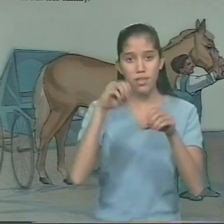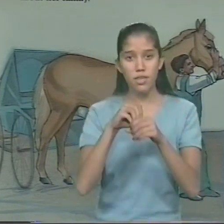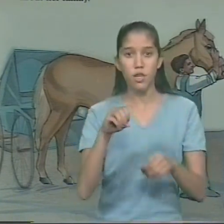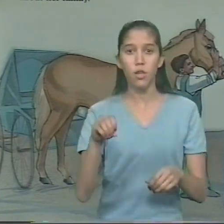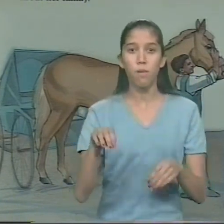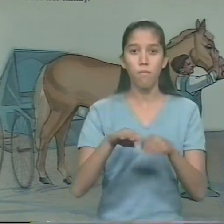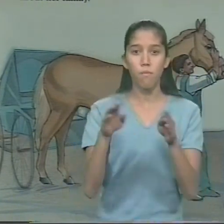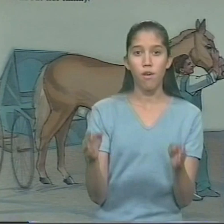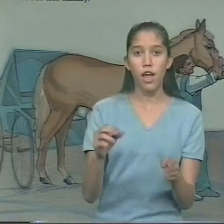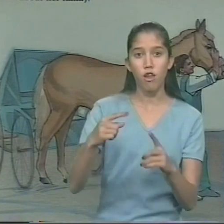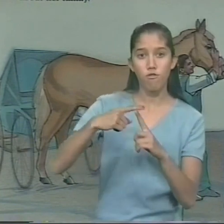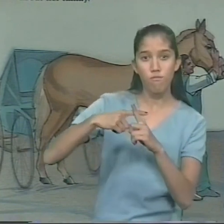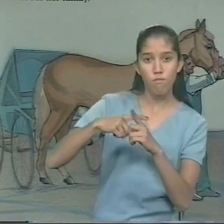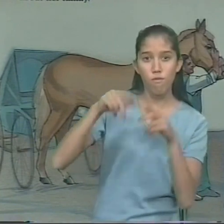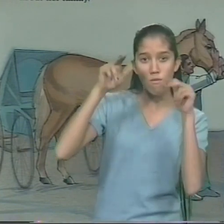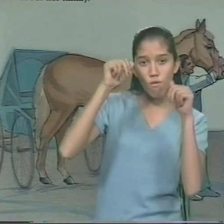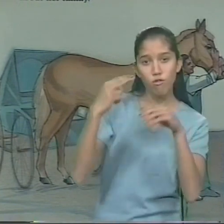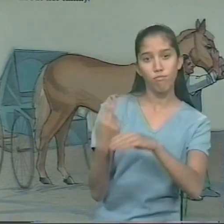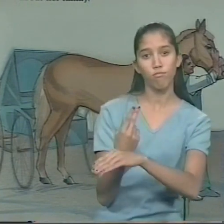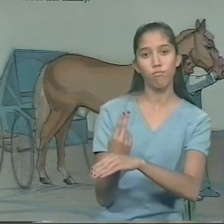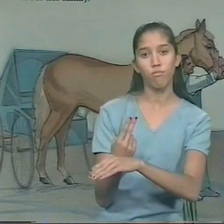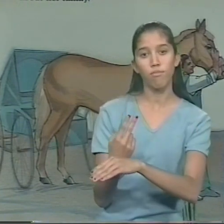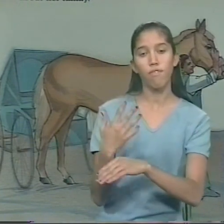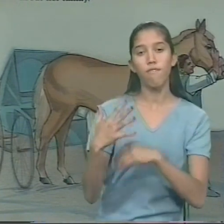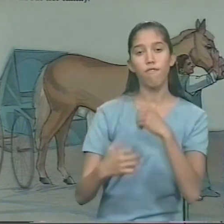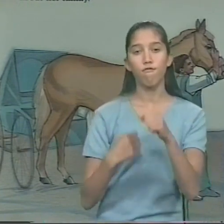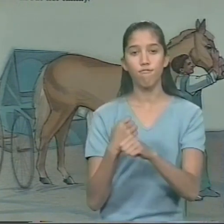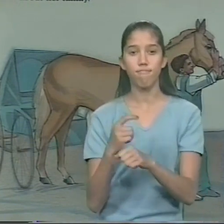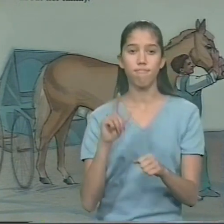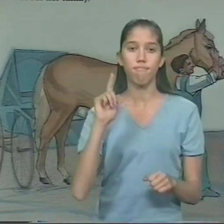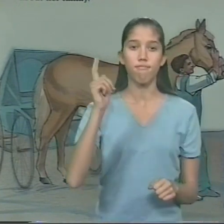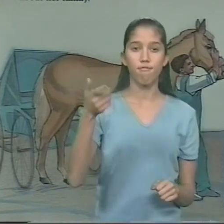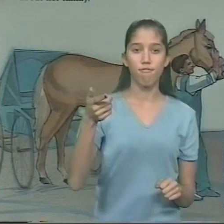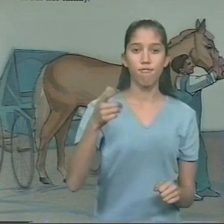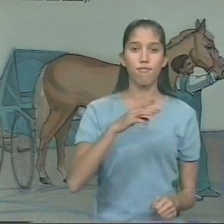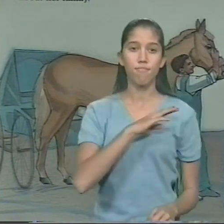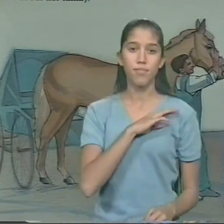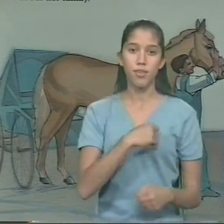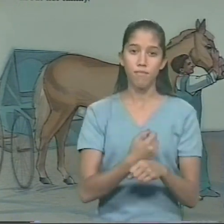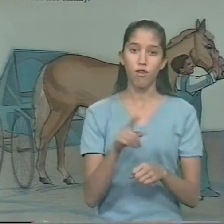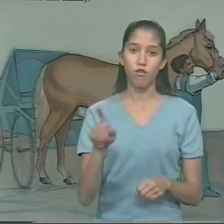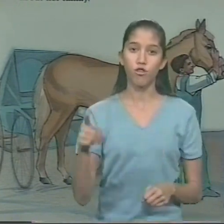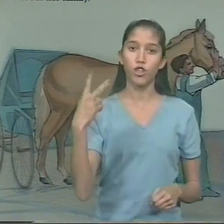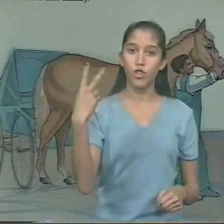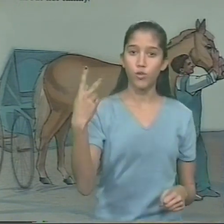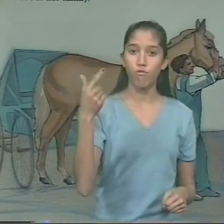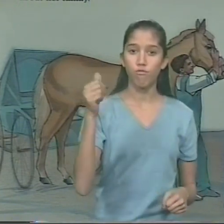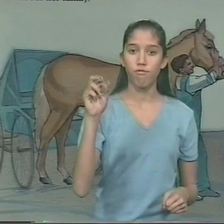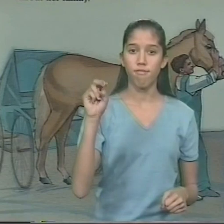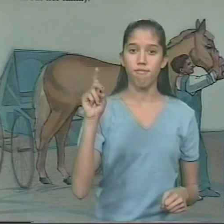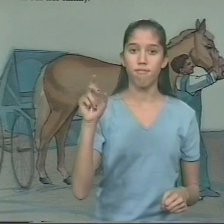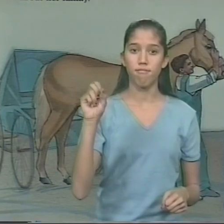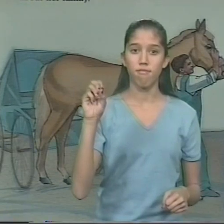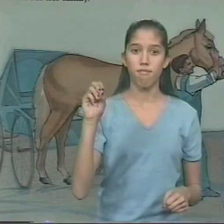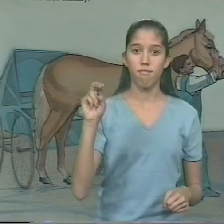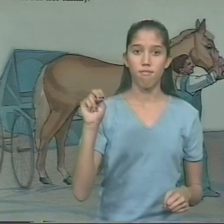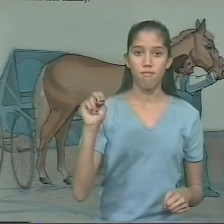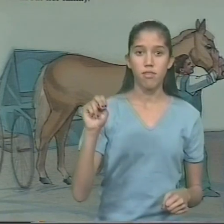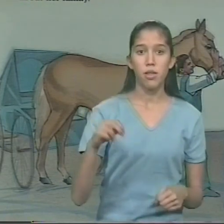5 years later, Biddy made her grandsons the owners of the stable. It was her way of showing how much she cared about her family.